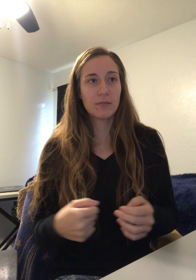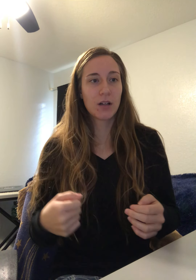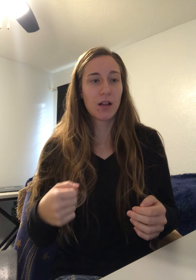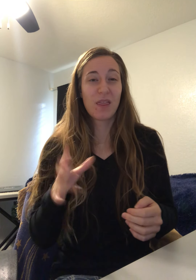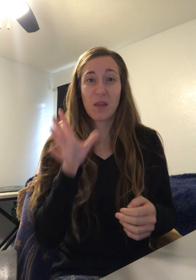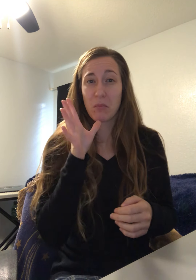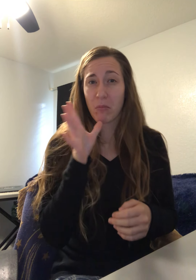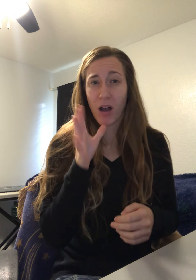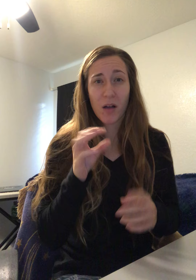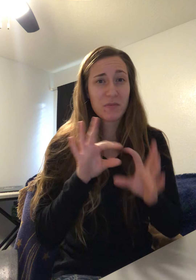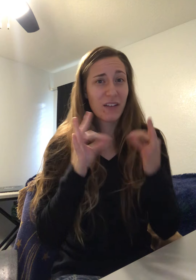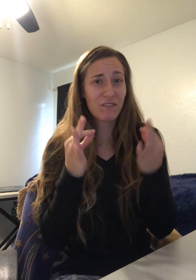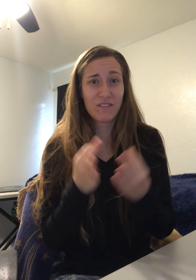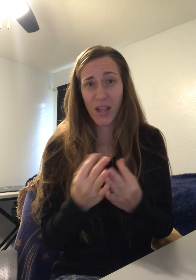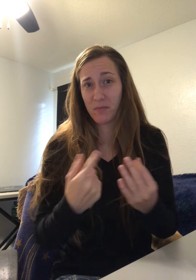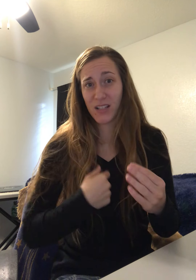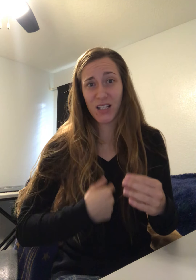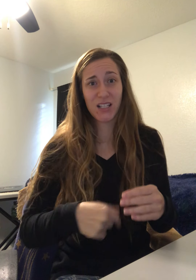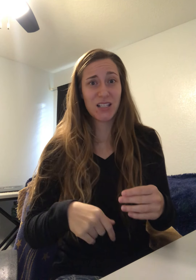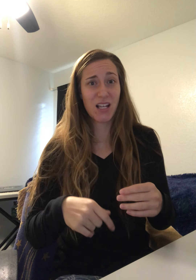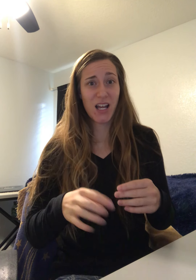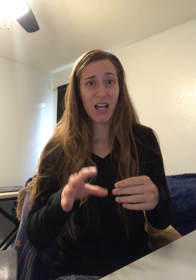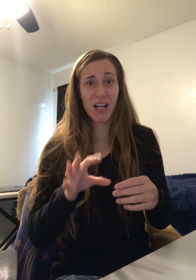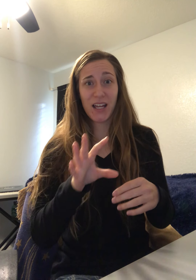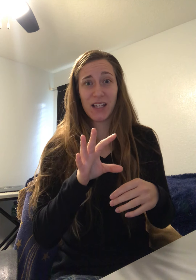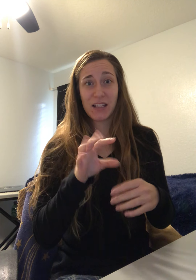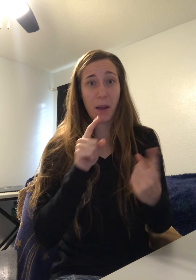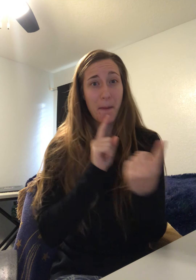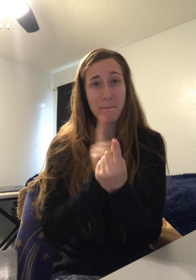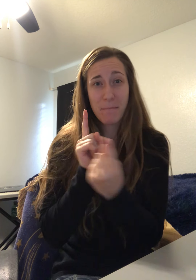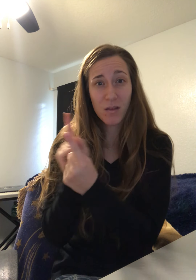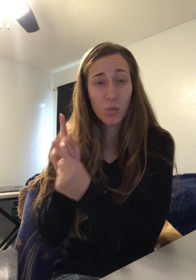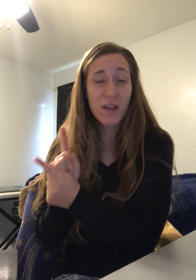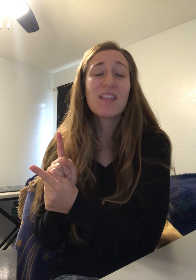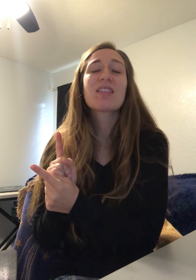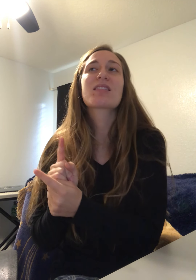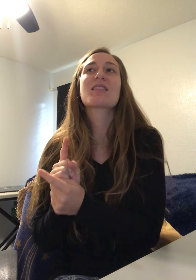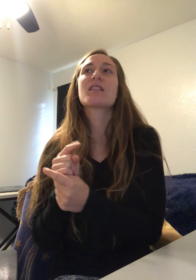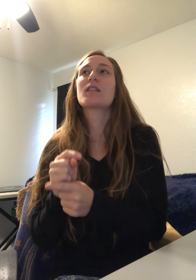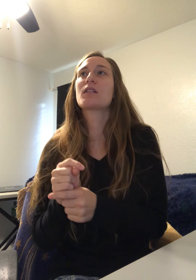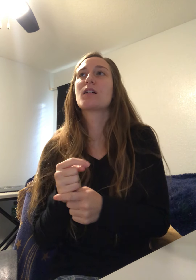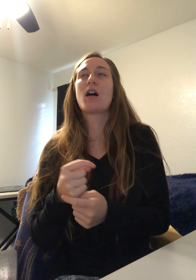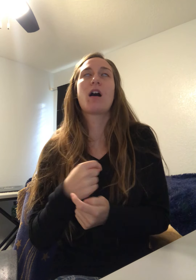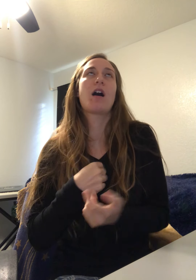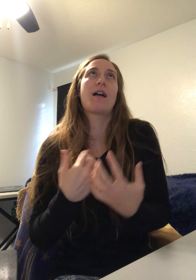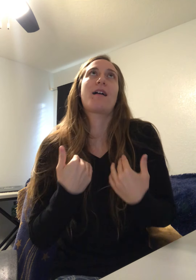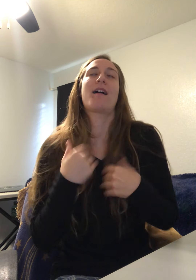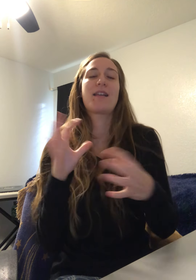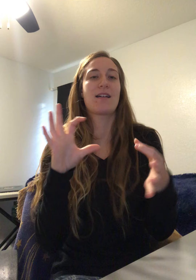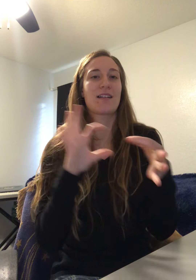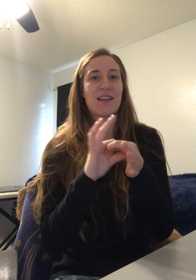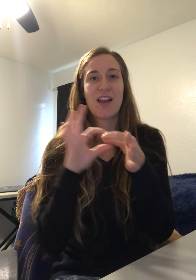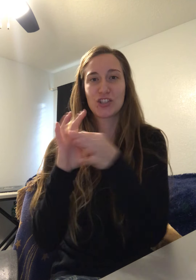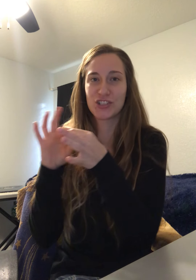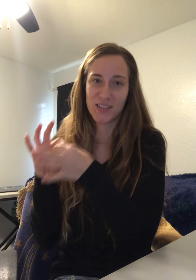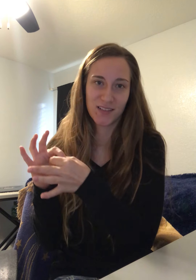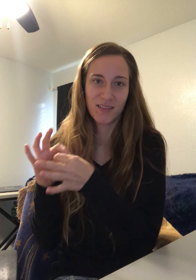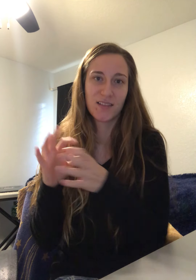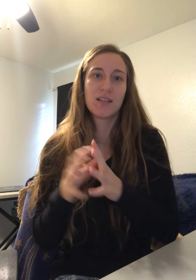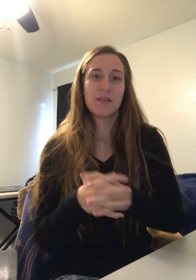families that I encountered, there was this just an instant connection that is indescribable. And so I guess that was the biggest surprise, that when she was